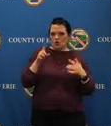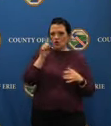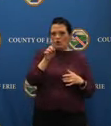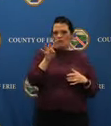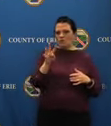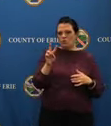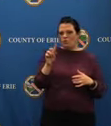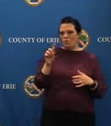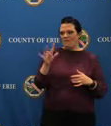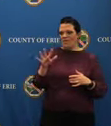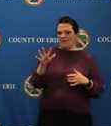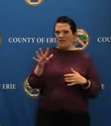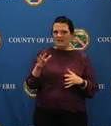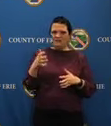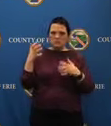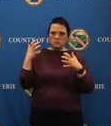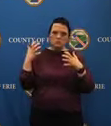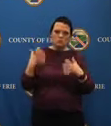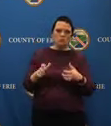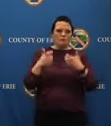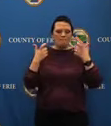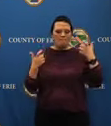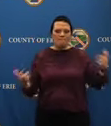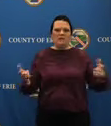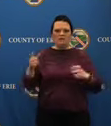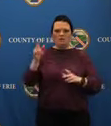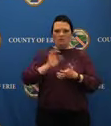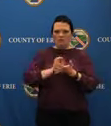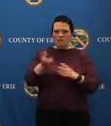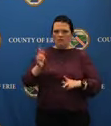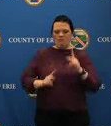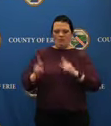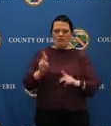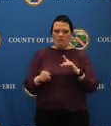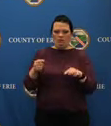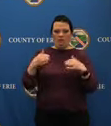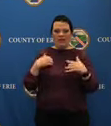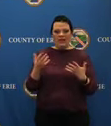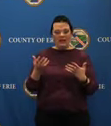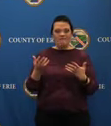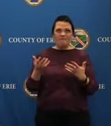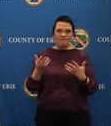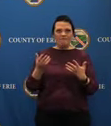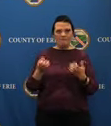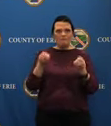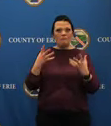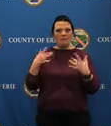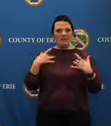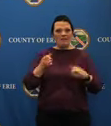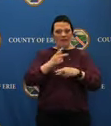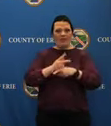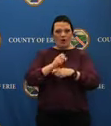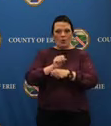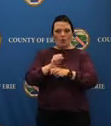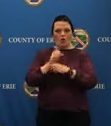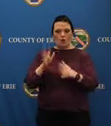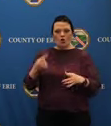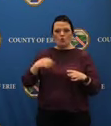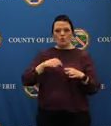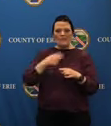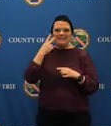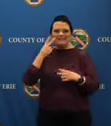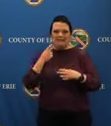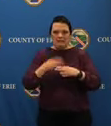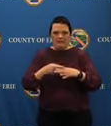14215 is a very heavily densely populated area, and it also does have quite a number of healthcare workers. We see the